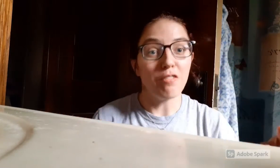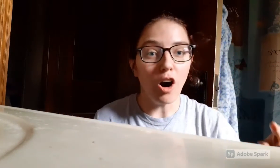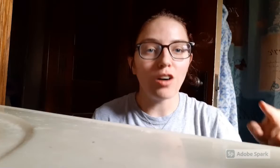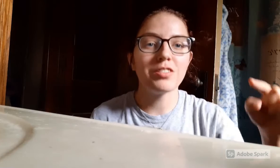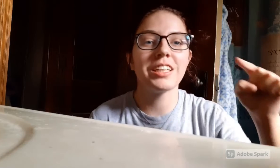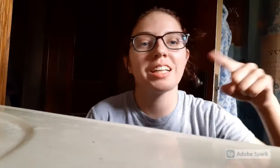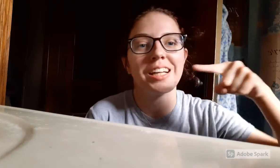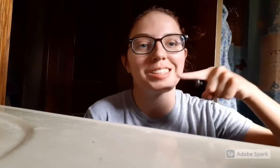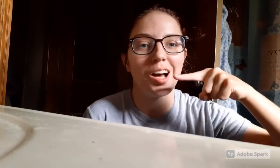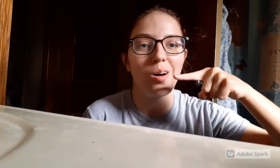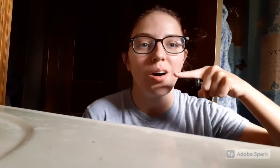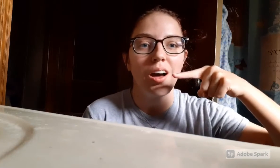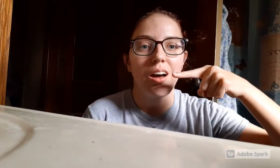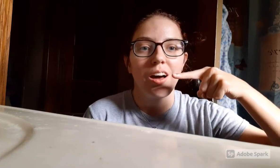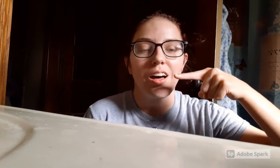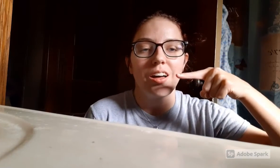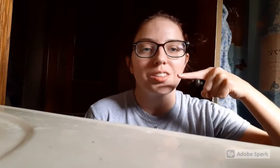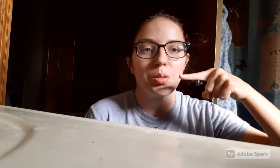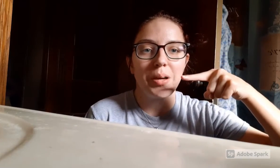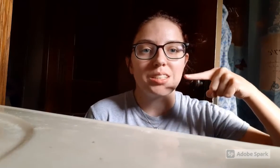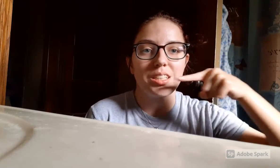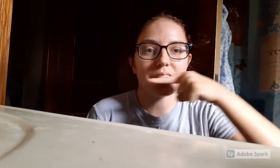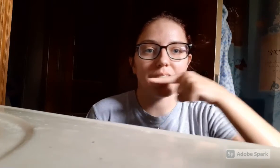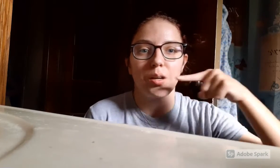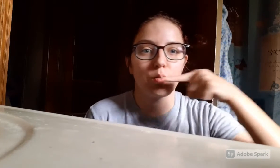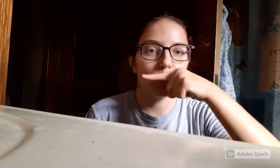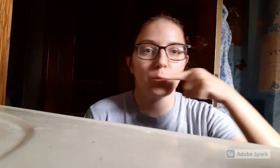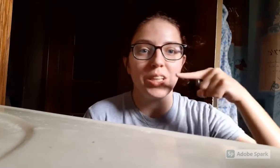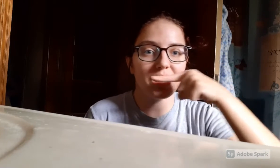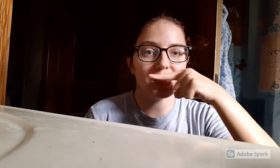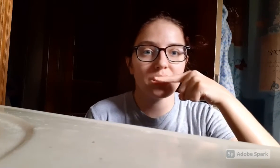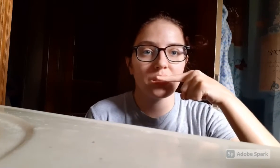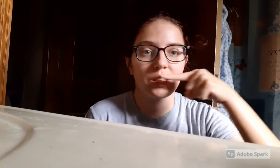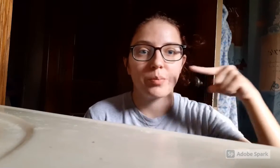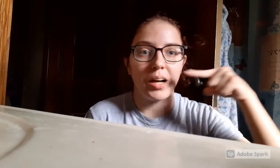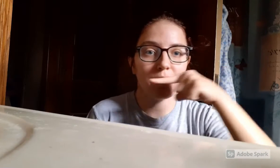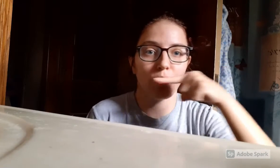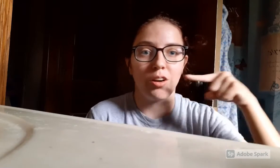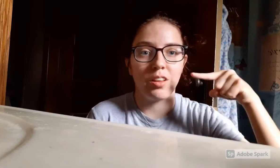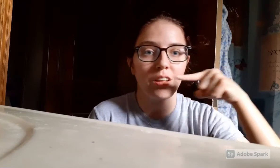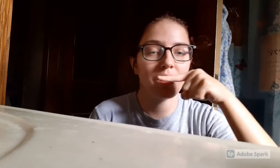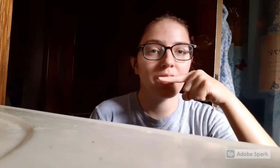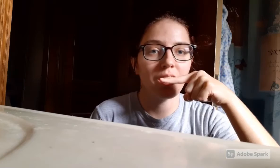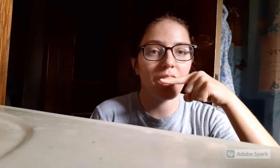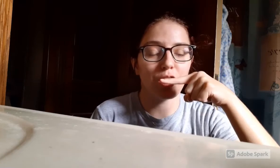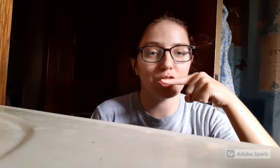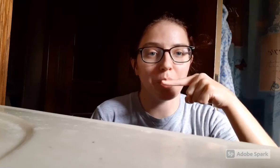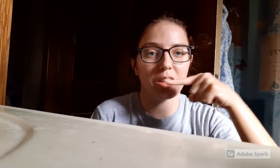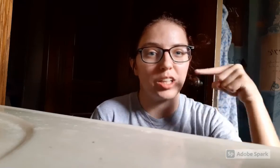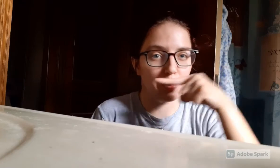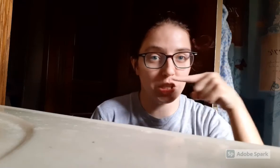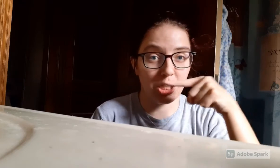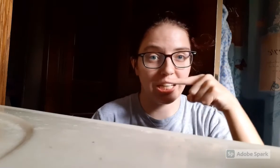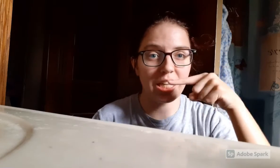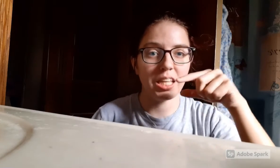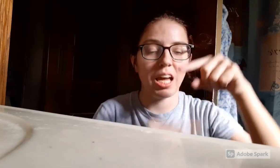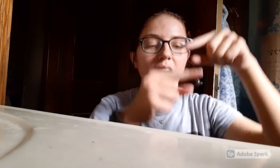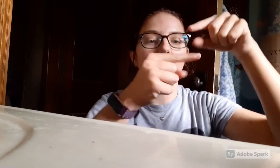involved, and so toothpaste is like doing this back and forth across your mouth like you're brushing your teeth, and